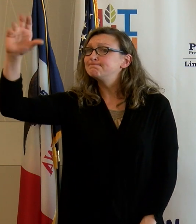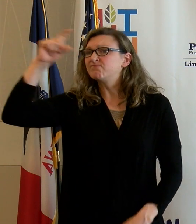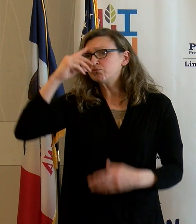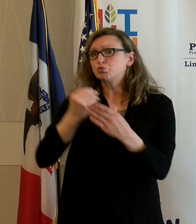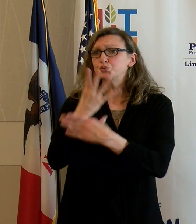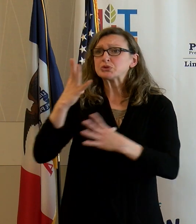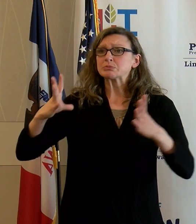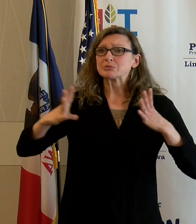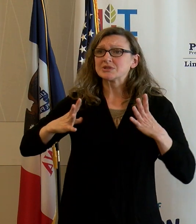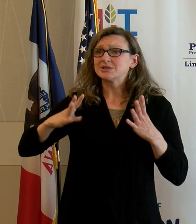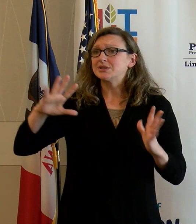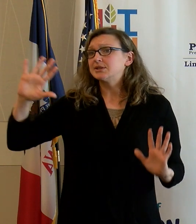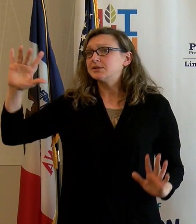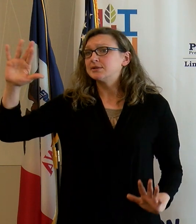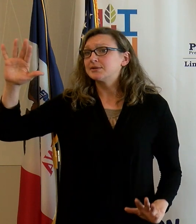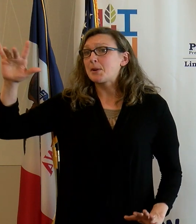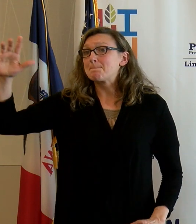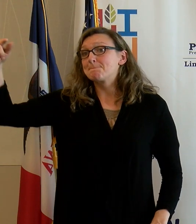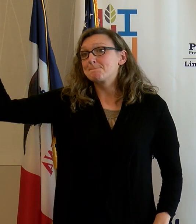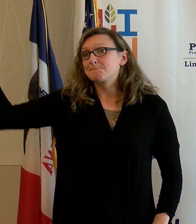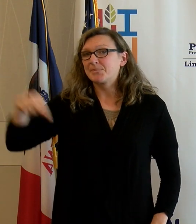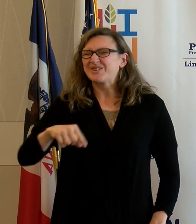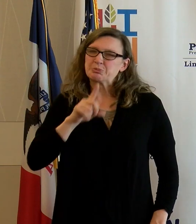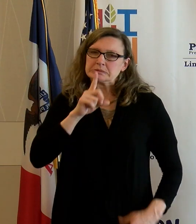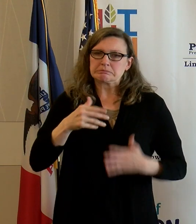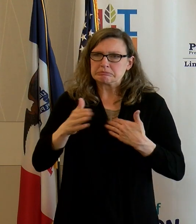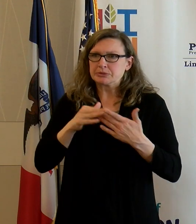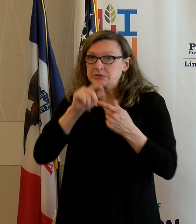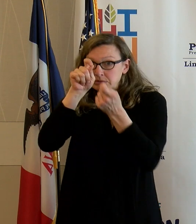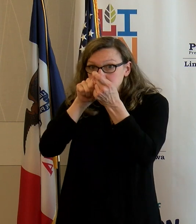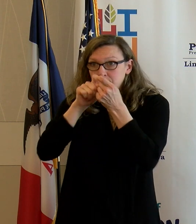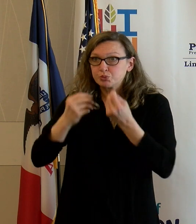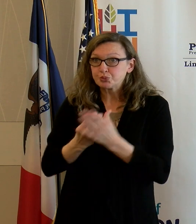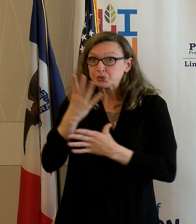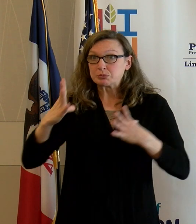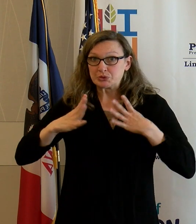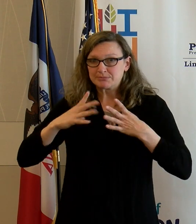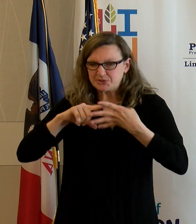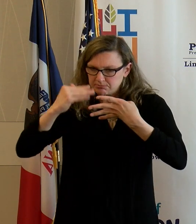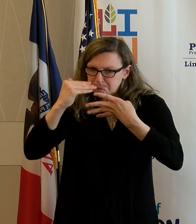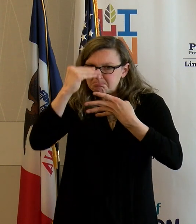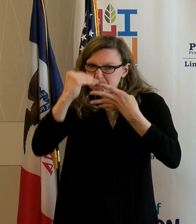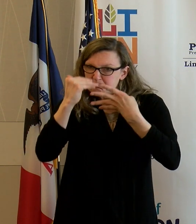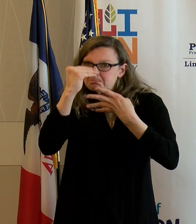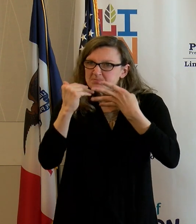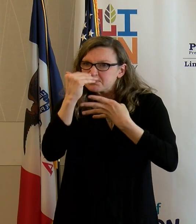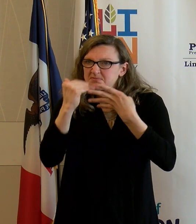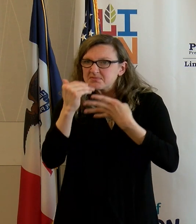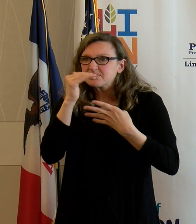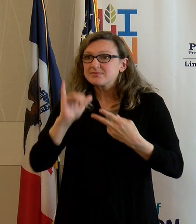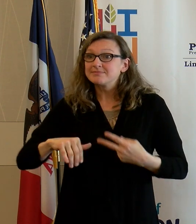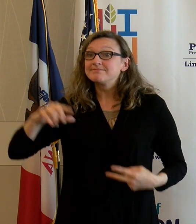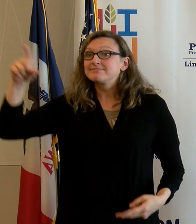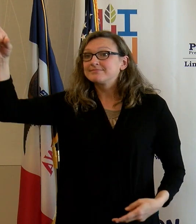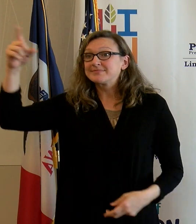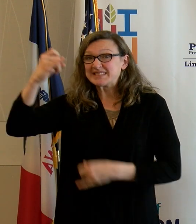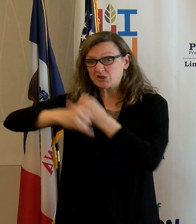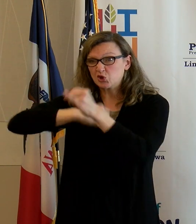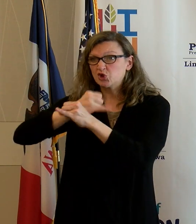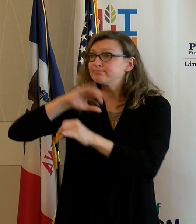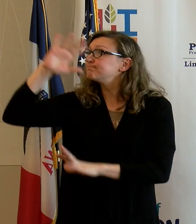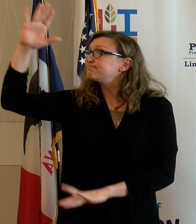We know that this virus was international, it came domestically, and so we are finding people that have